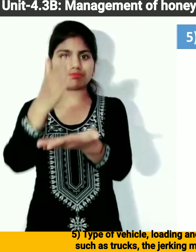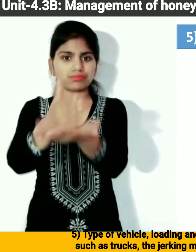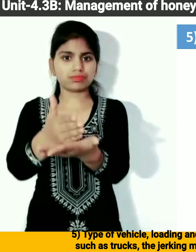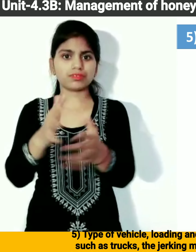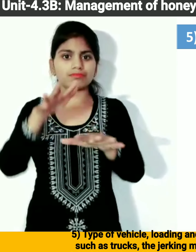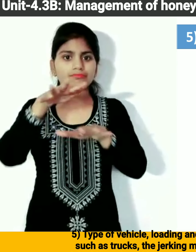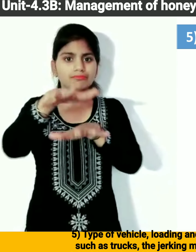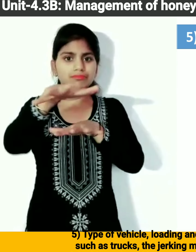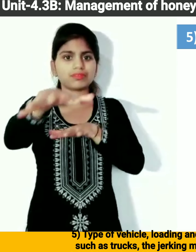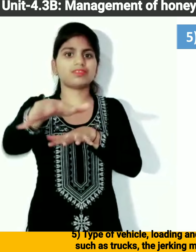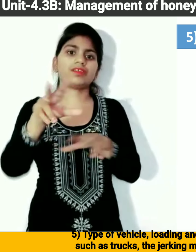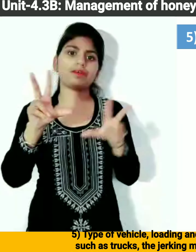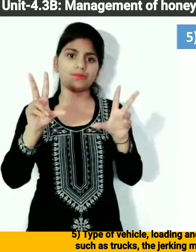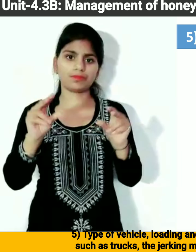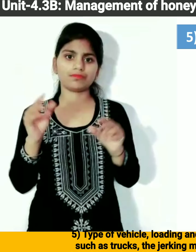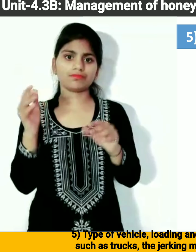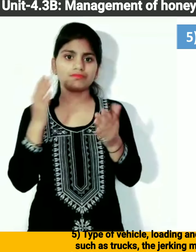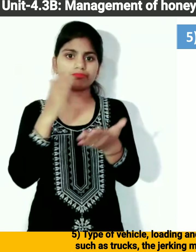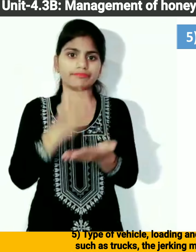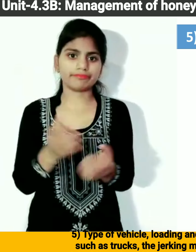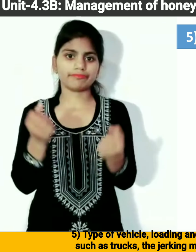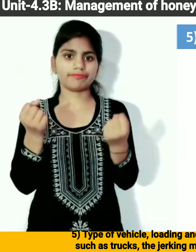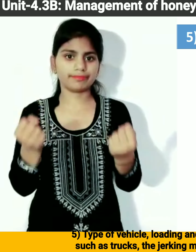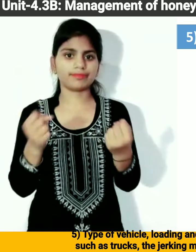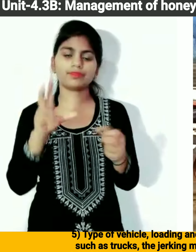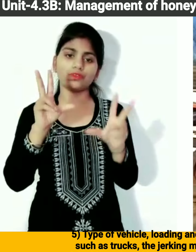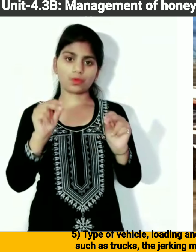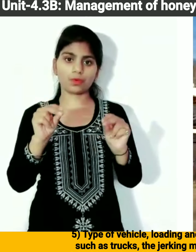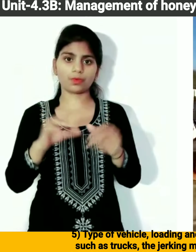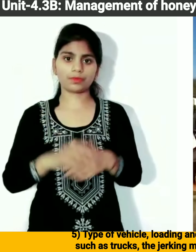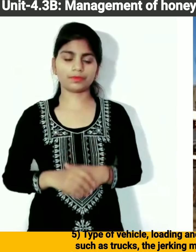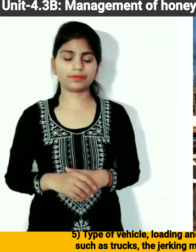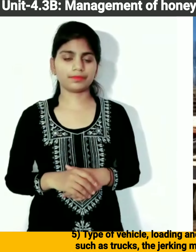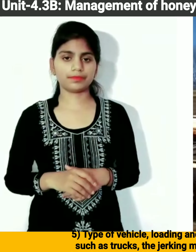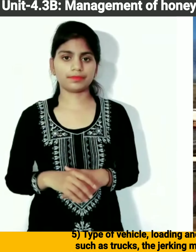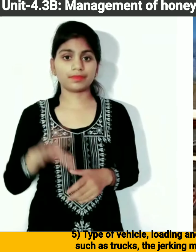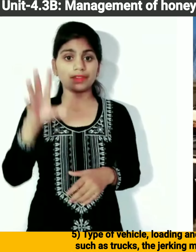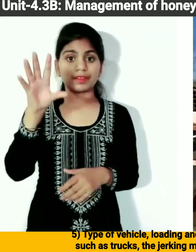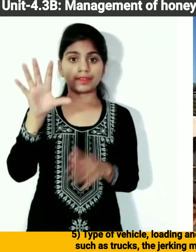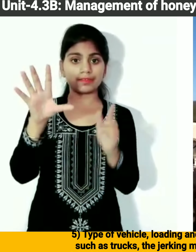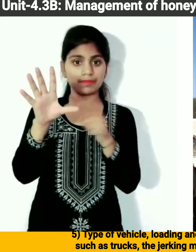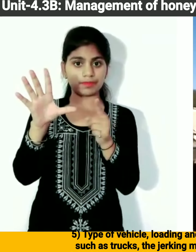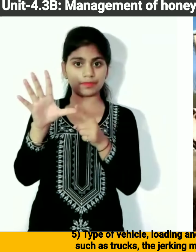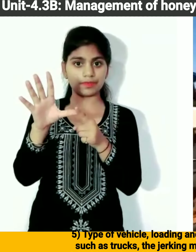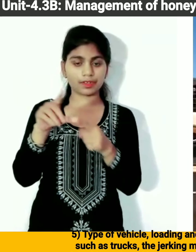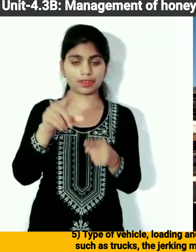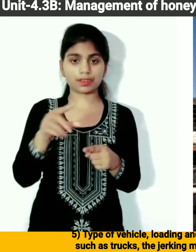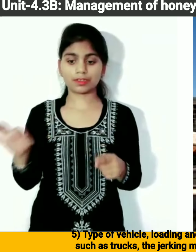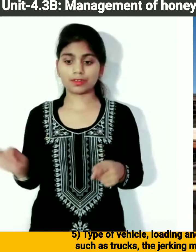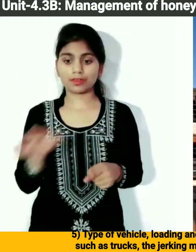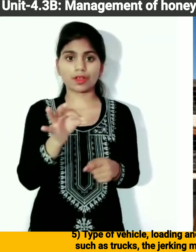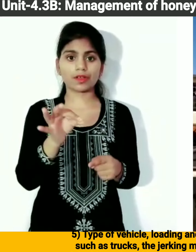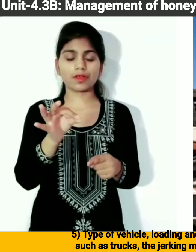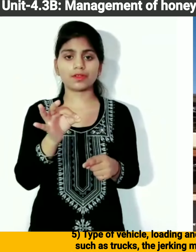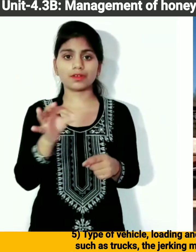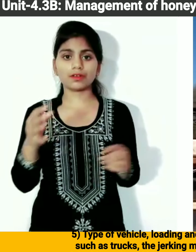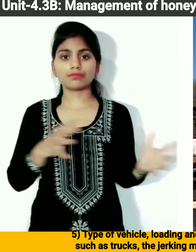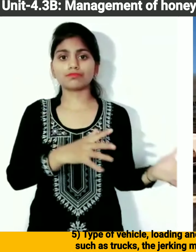Number 5. Type of vehicle loading and unloading of